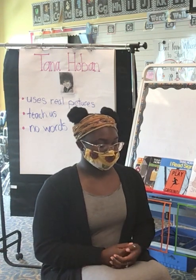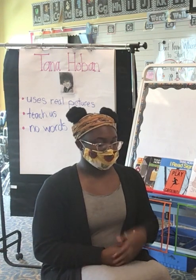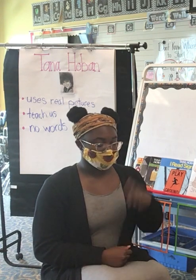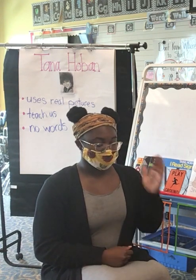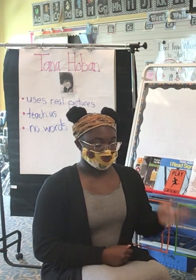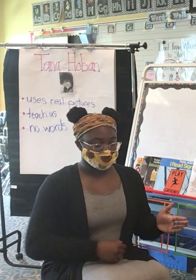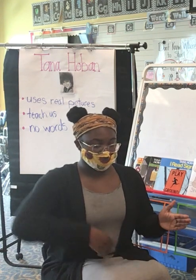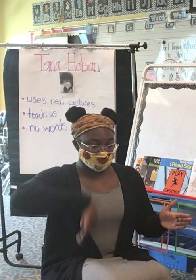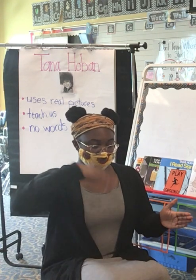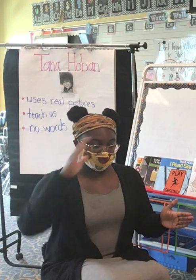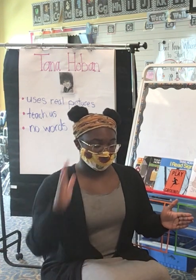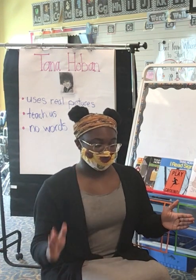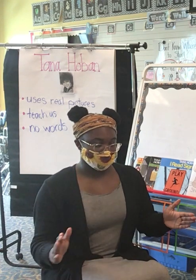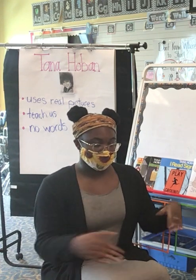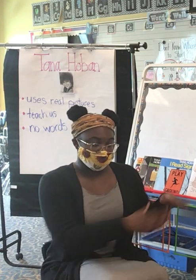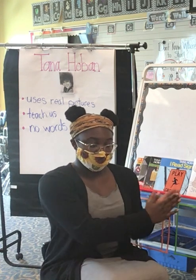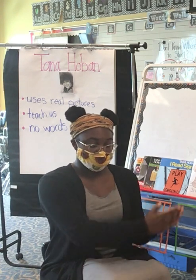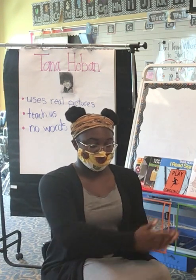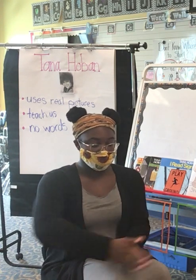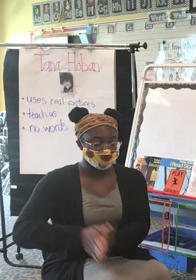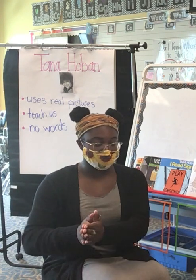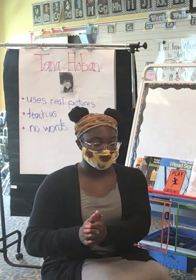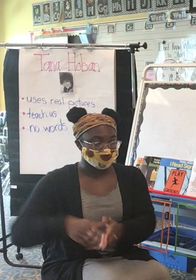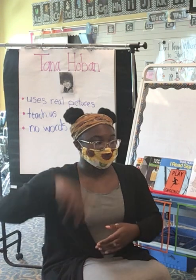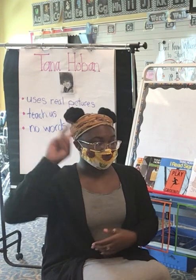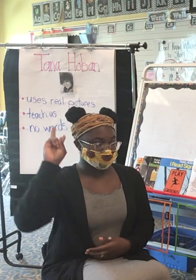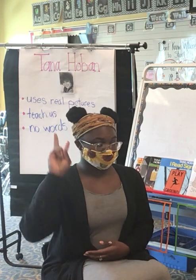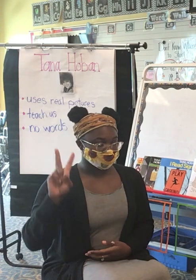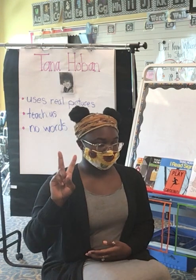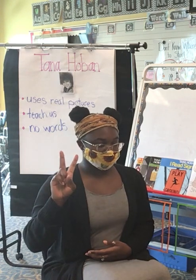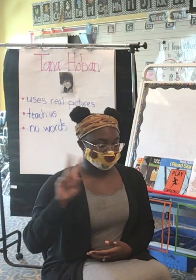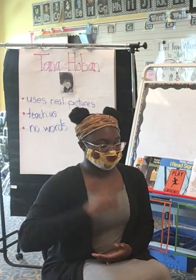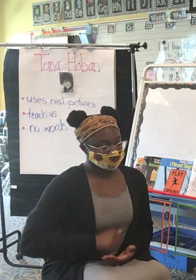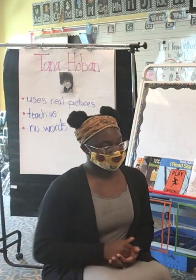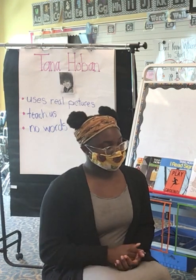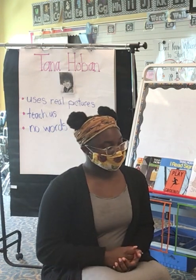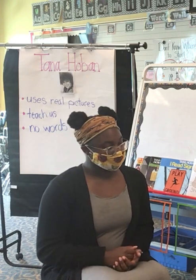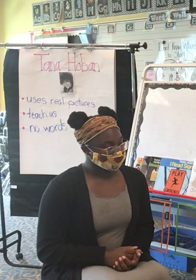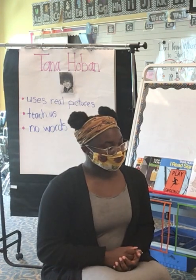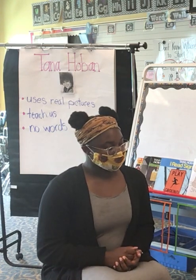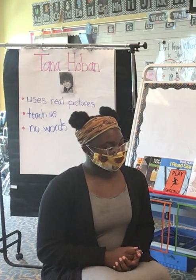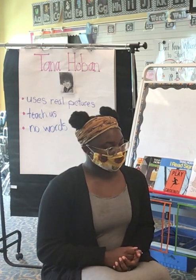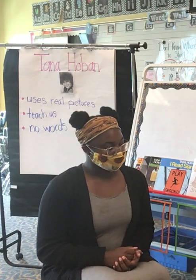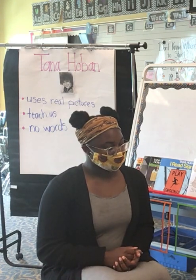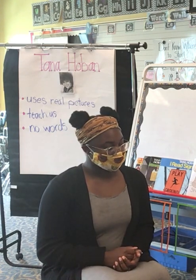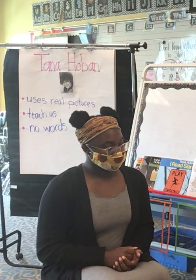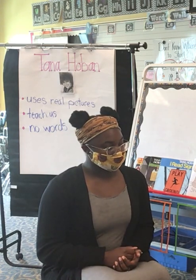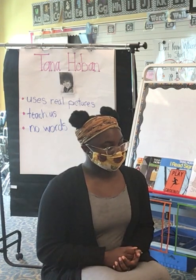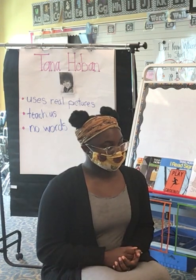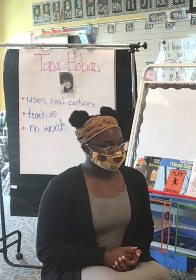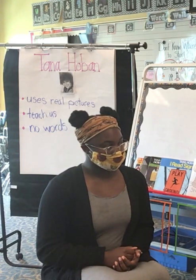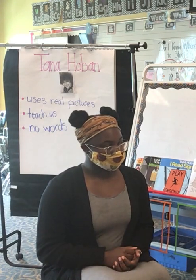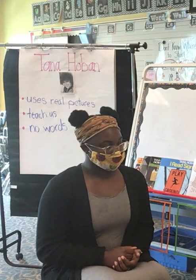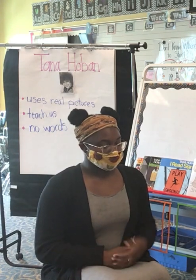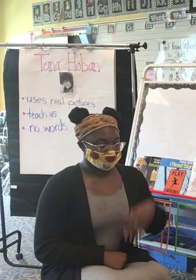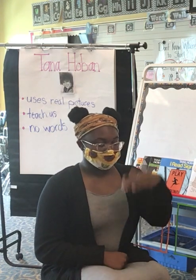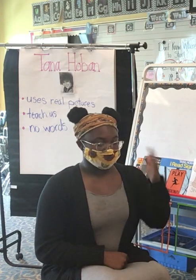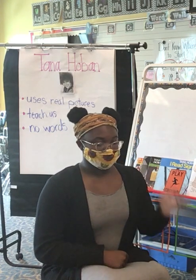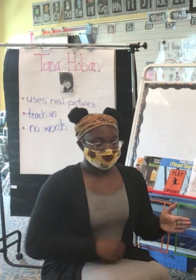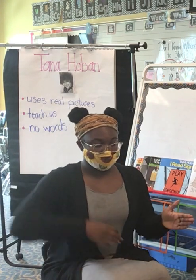Open. Open, open, two. What about